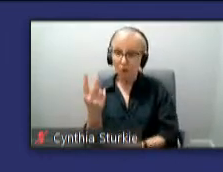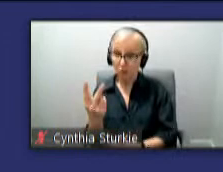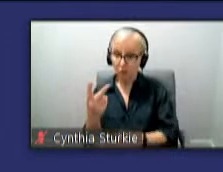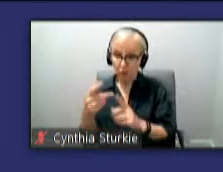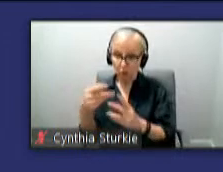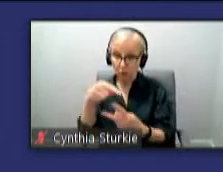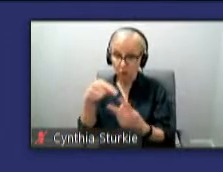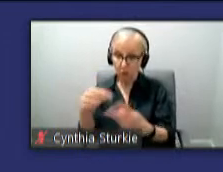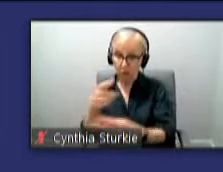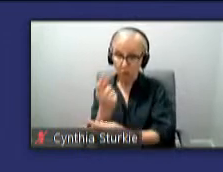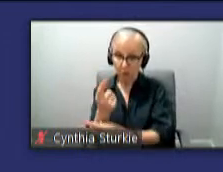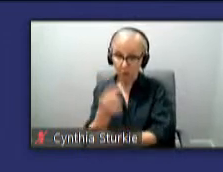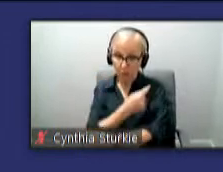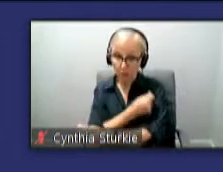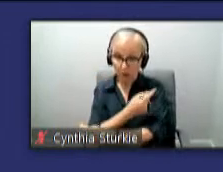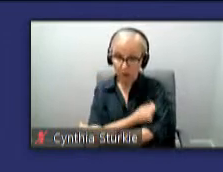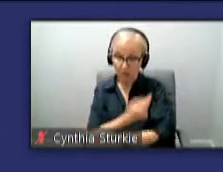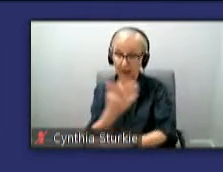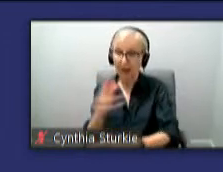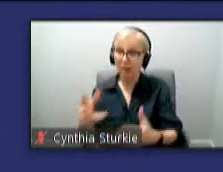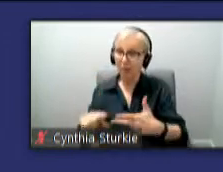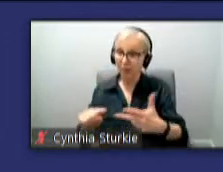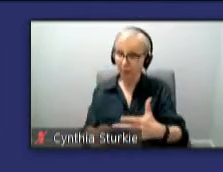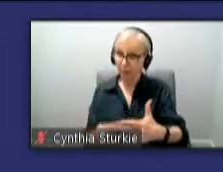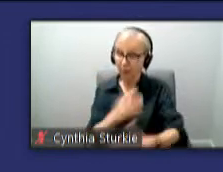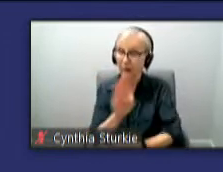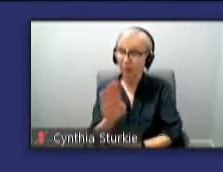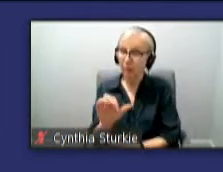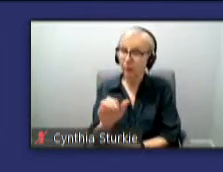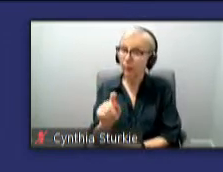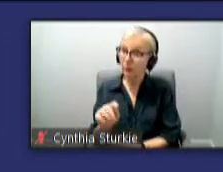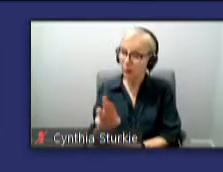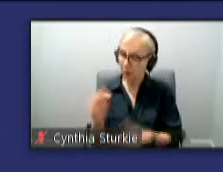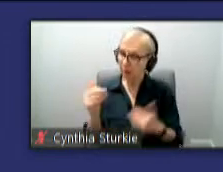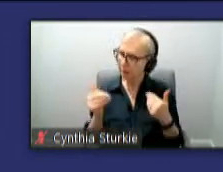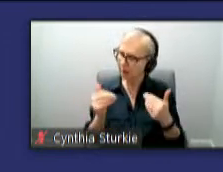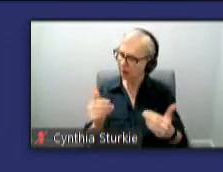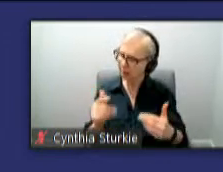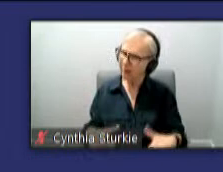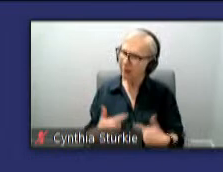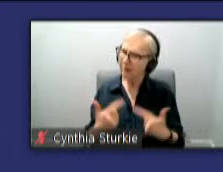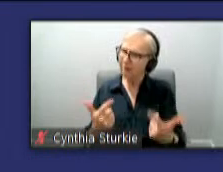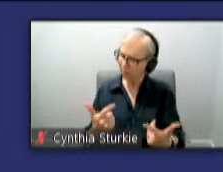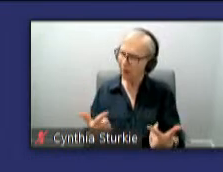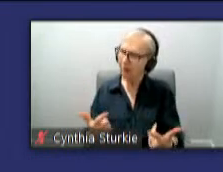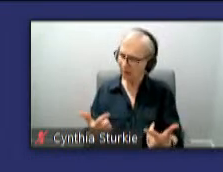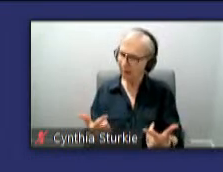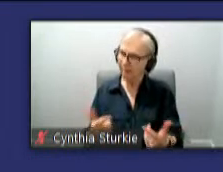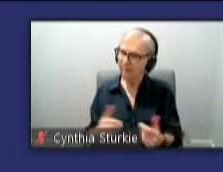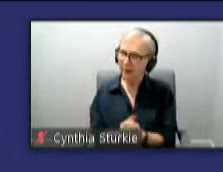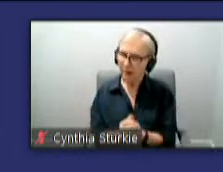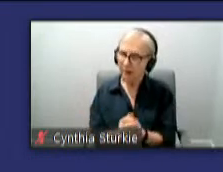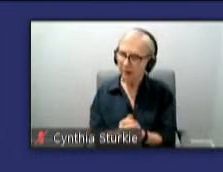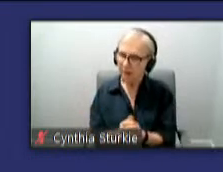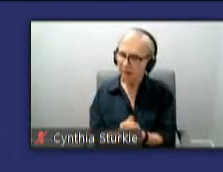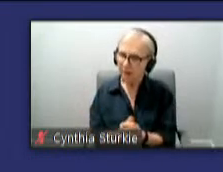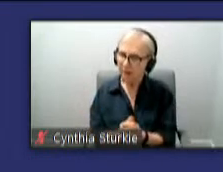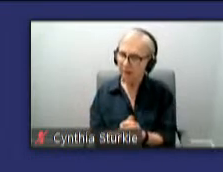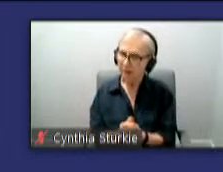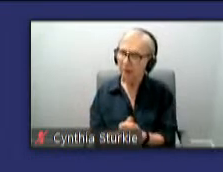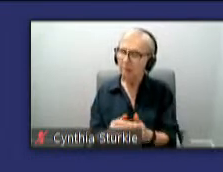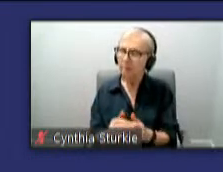to monitor variants of concern, and we are prepared if a more contagious variant outcompetes Omicron or is better at evading our